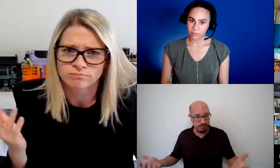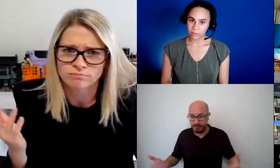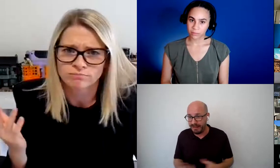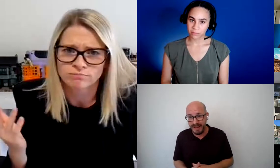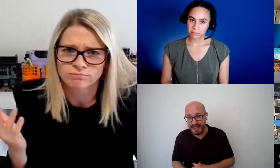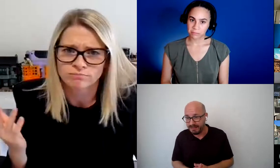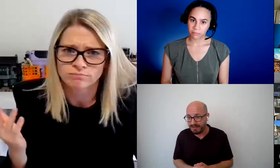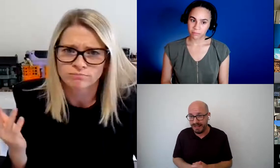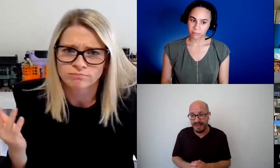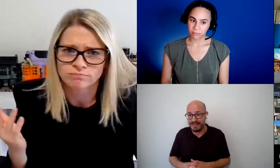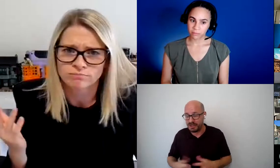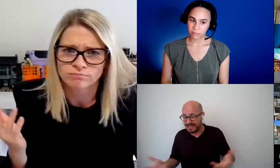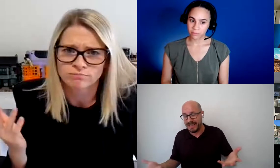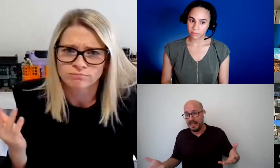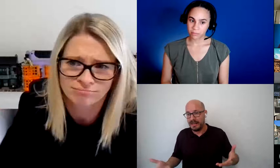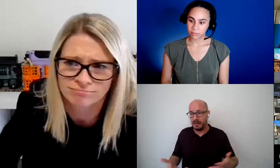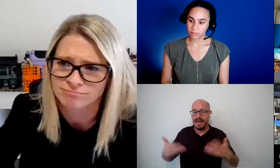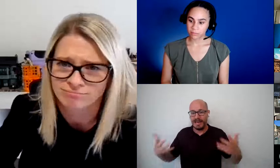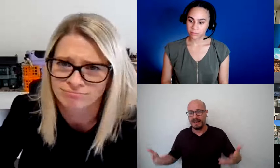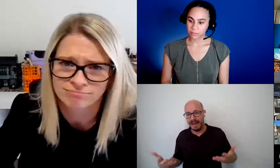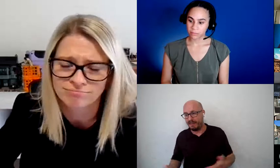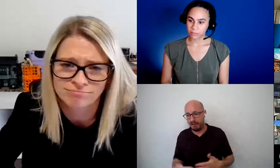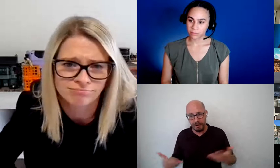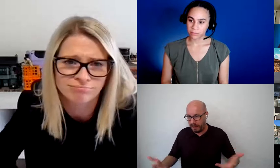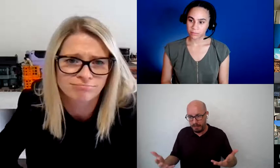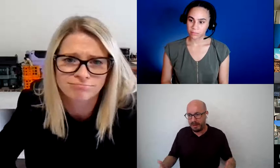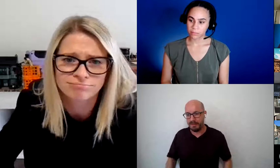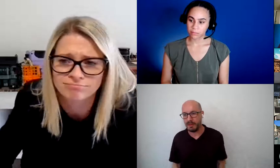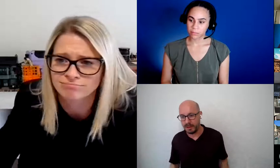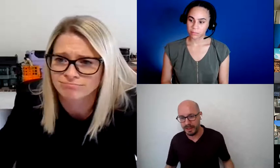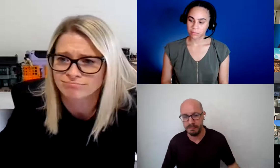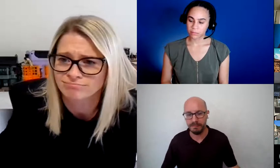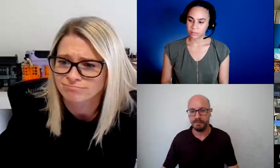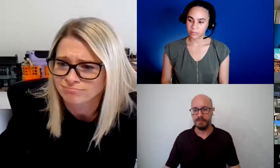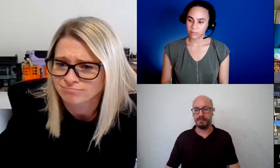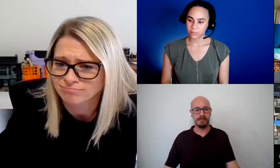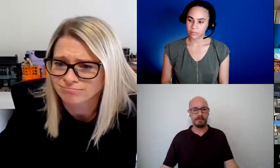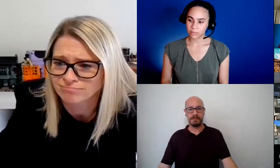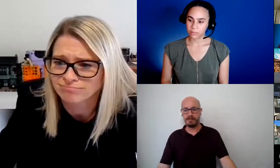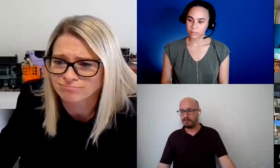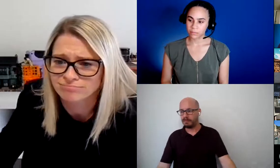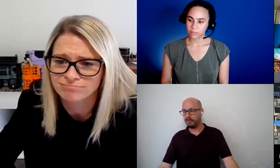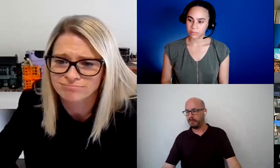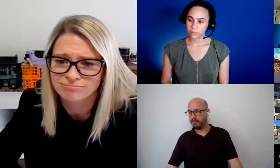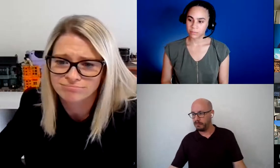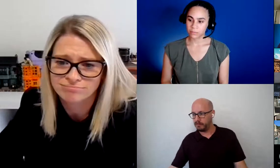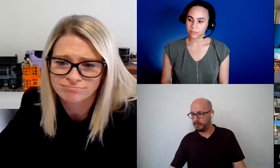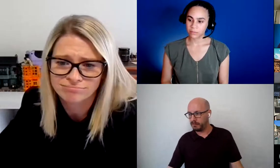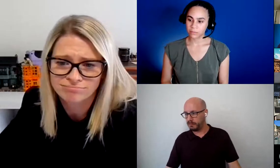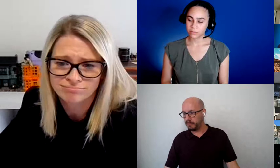it. That's it. That's it. Just, you know, taking that answer and being fine with it. And in the spirit of